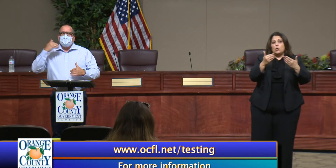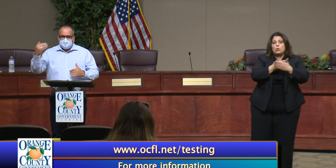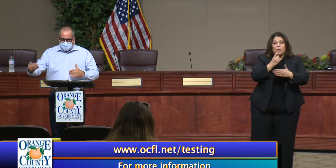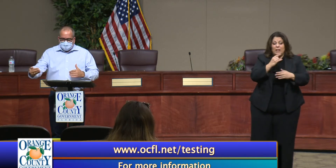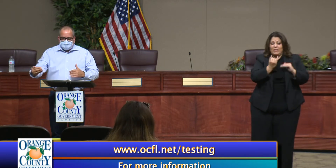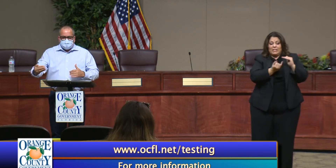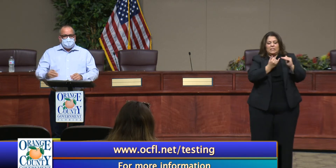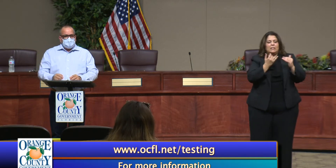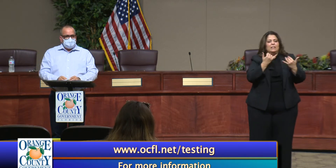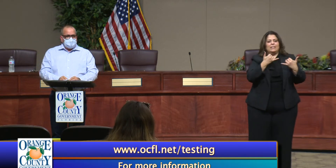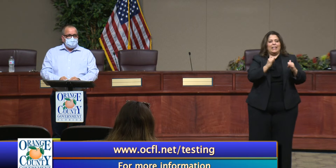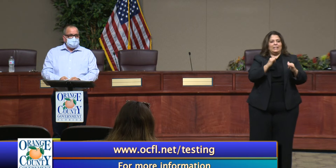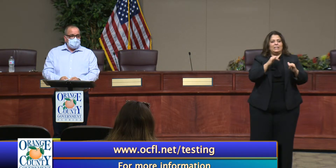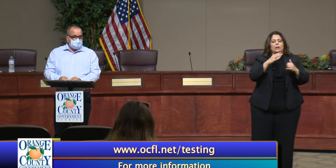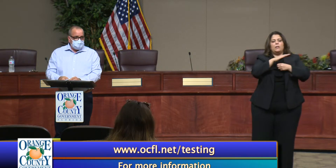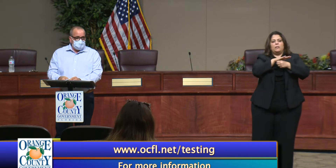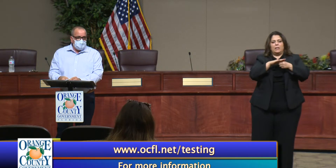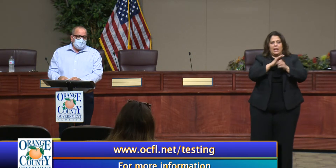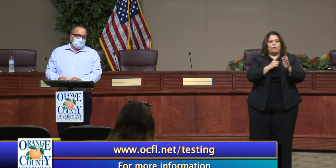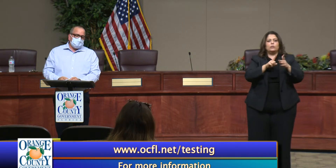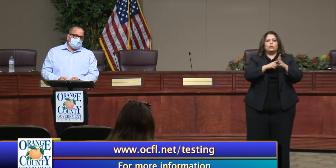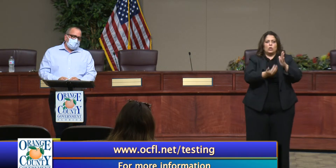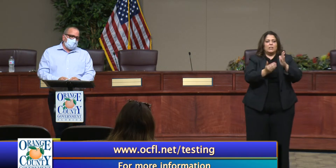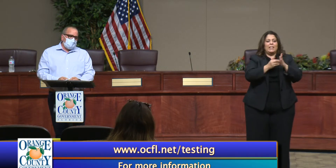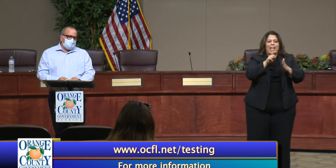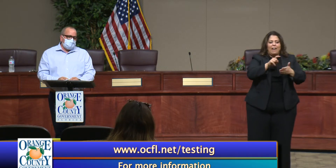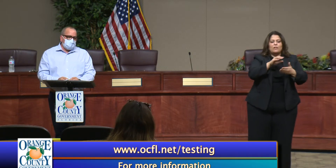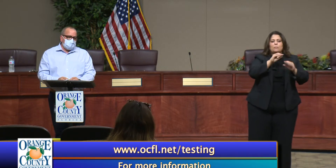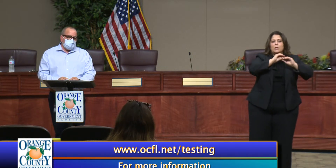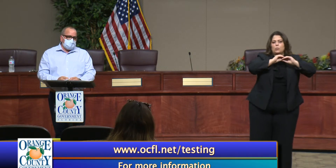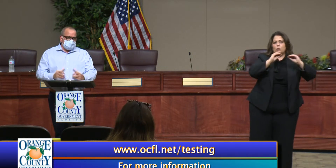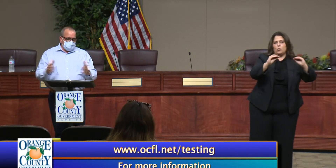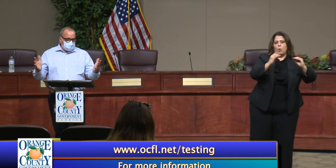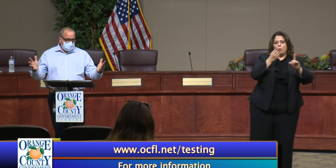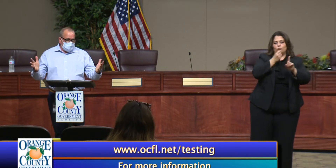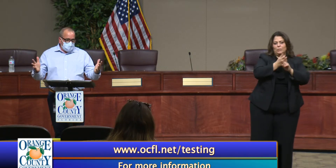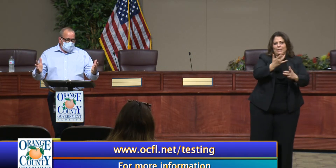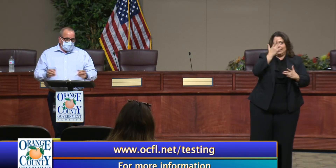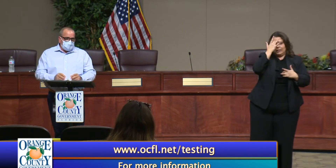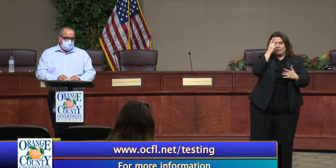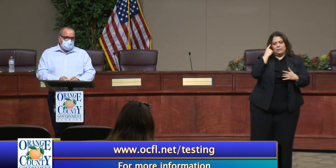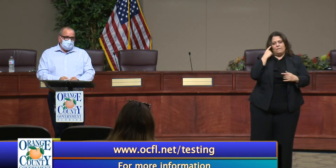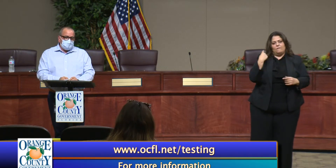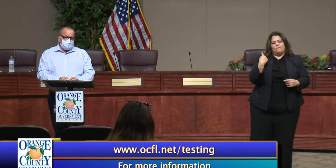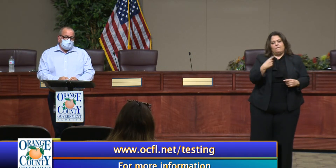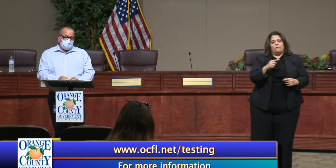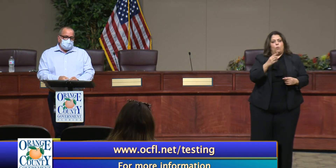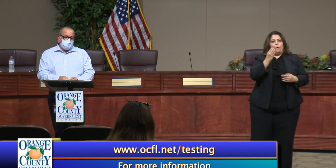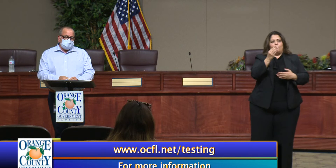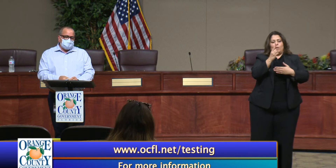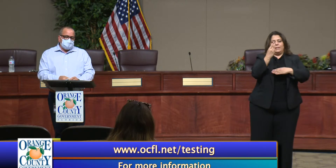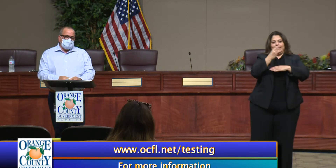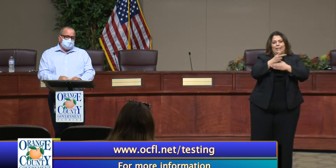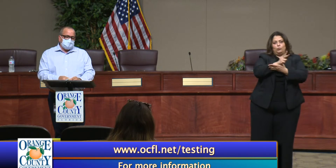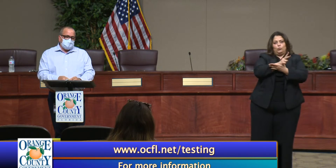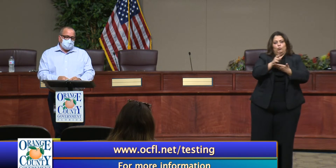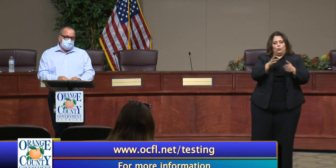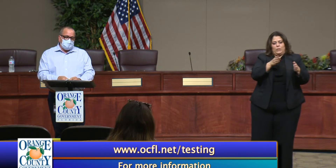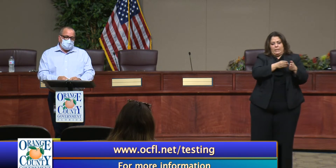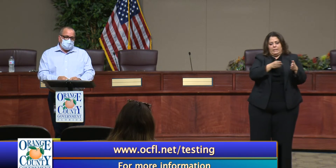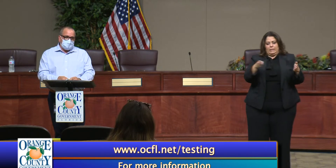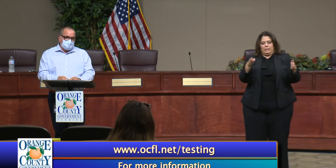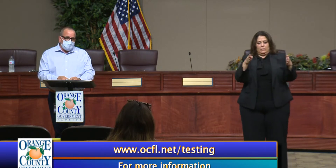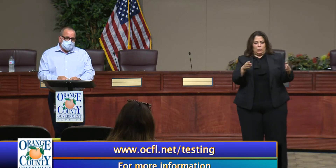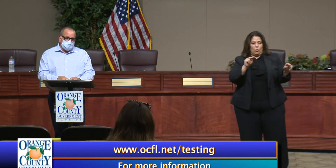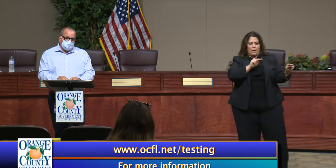isolated, the county restart again, so that we have the ability to monitor anyone within the 2 weeks infectious period that